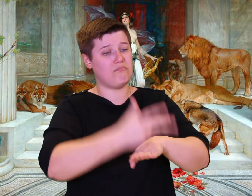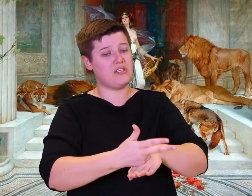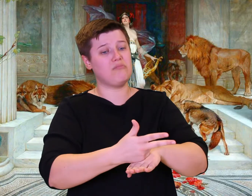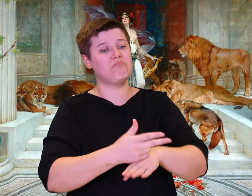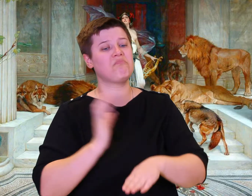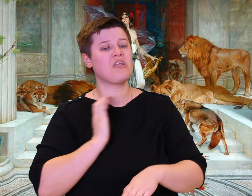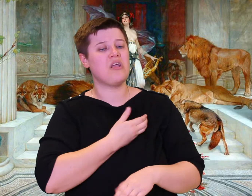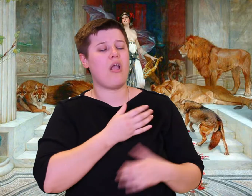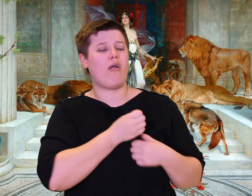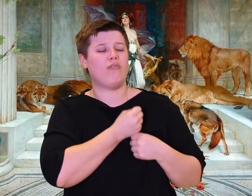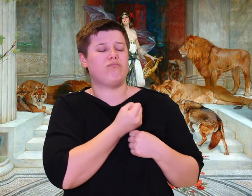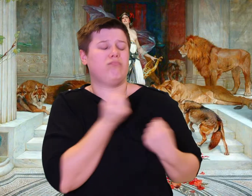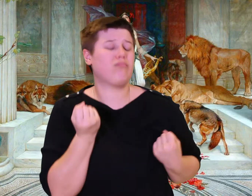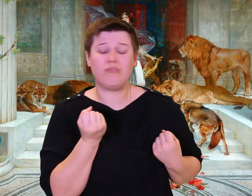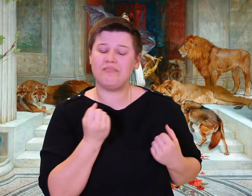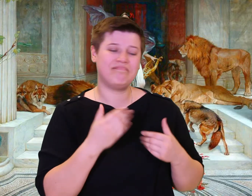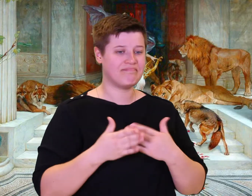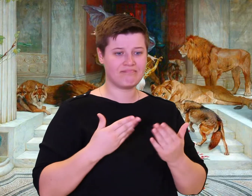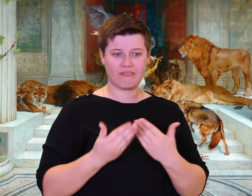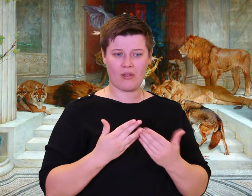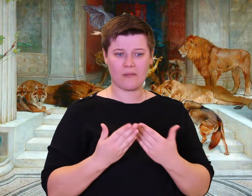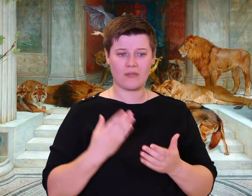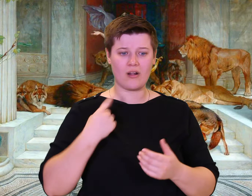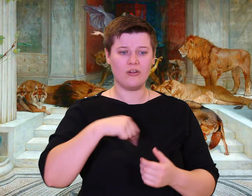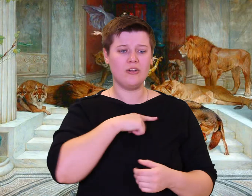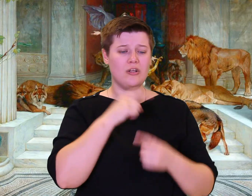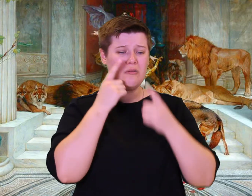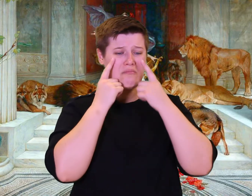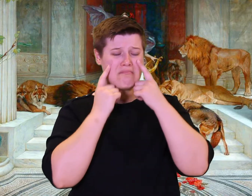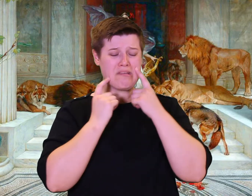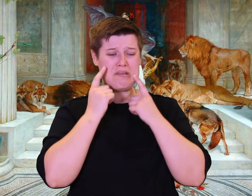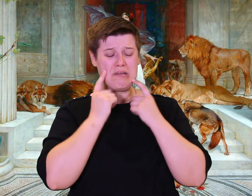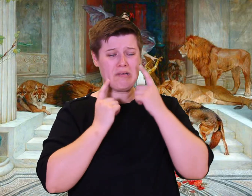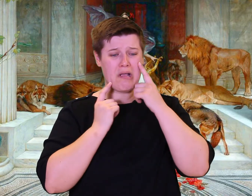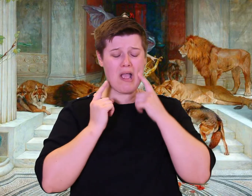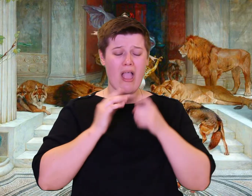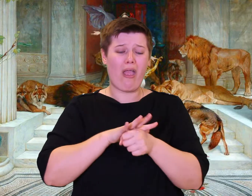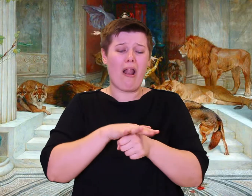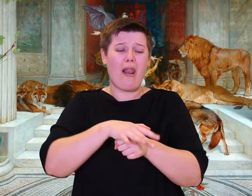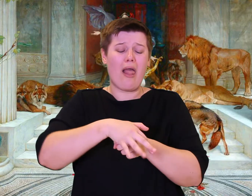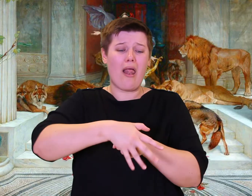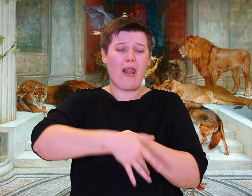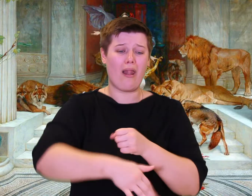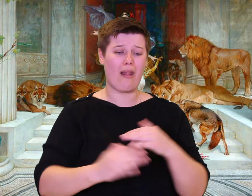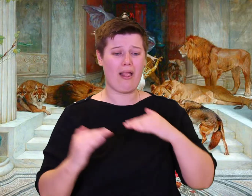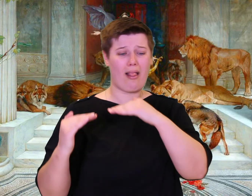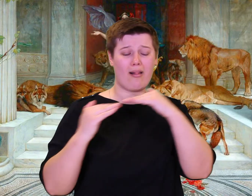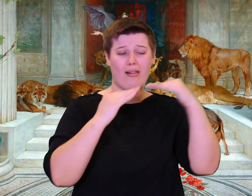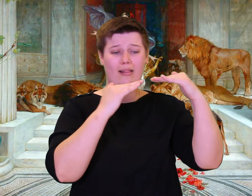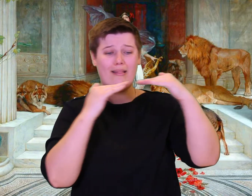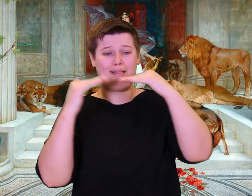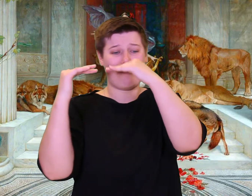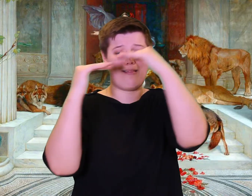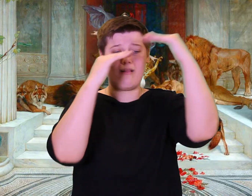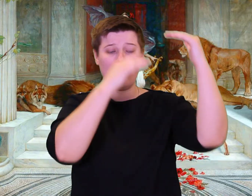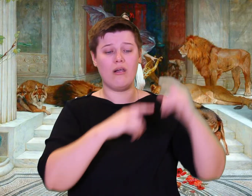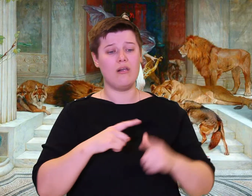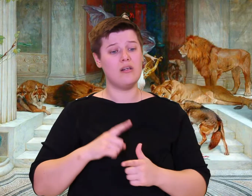broken. They sat down right there and wept and tore their clothes, but all their lamentation did no good. We